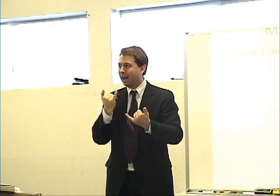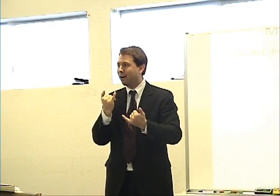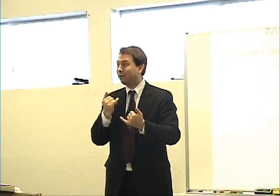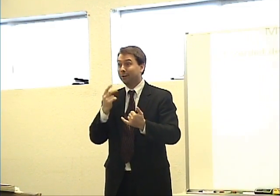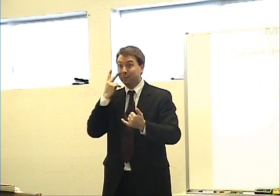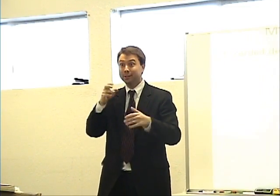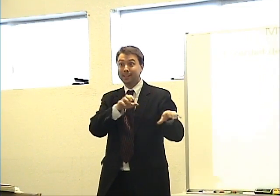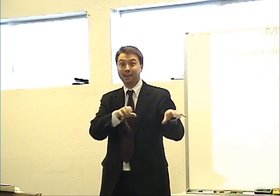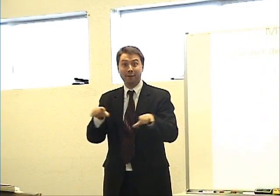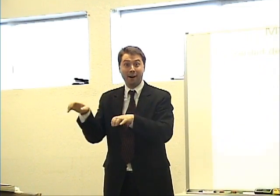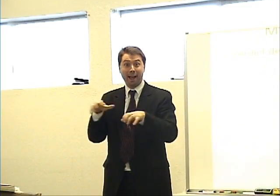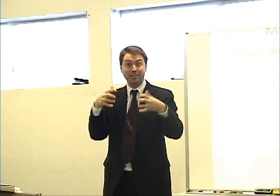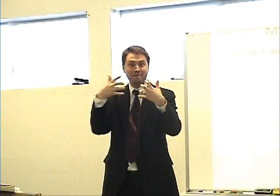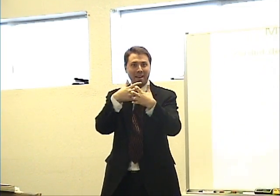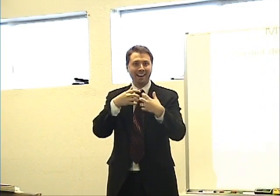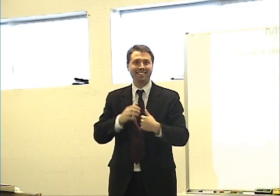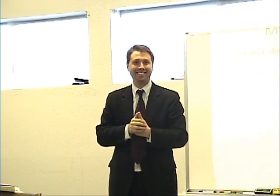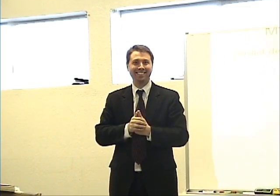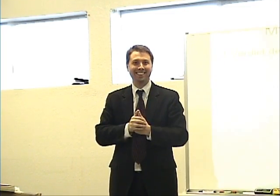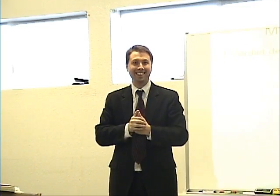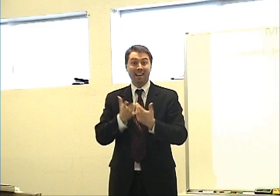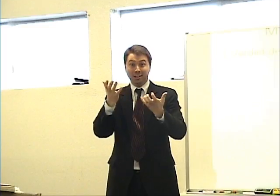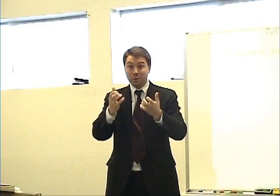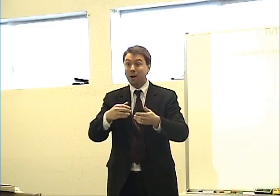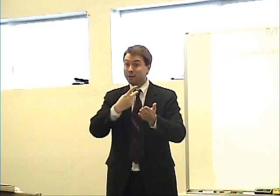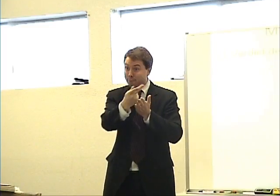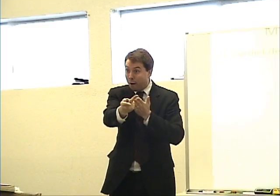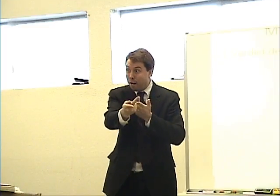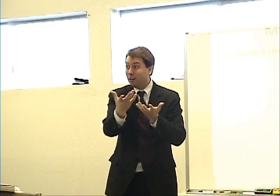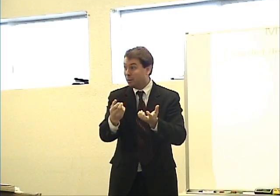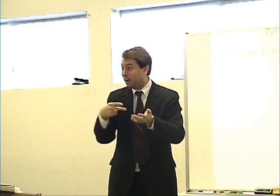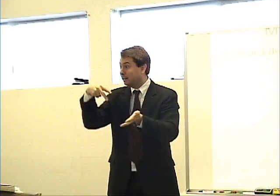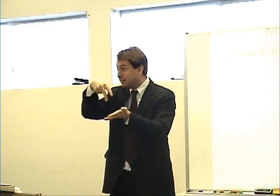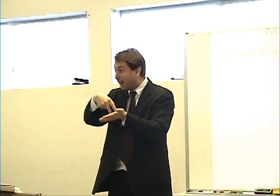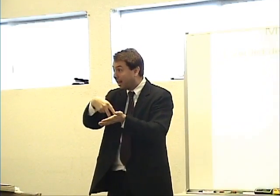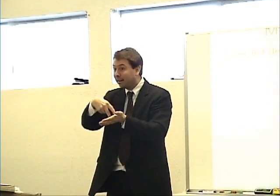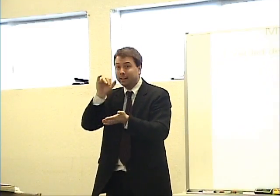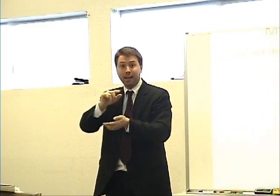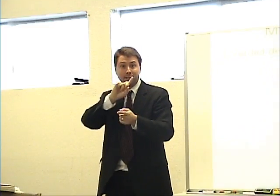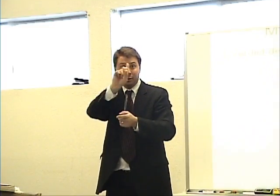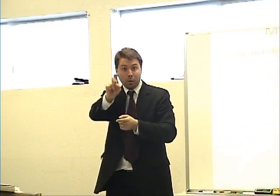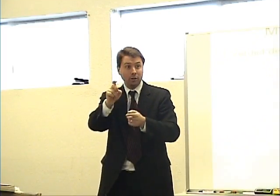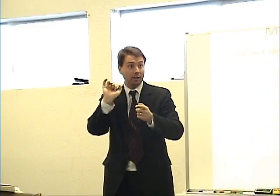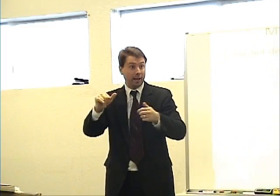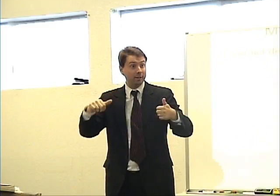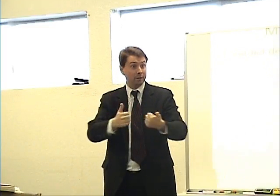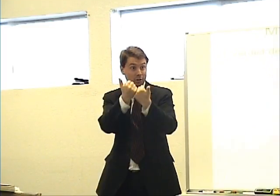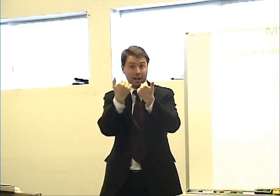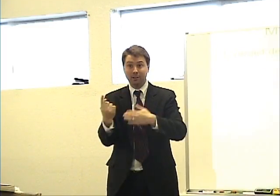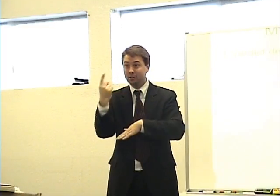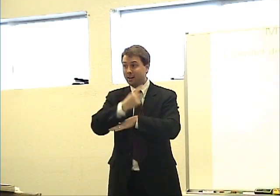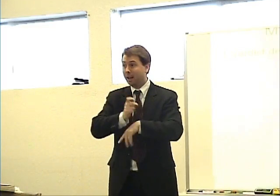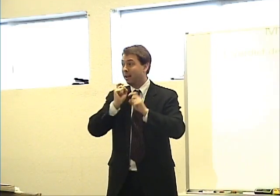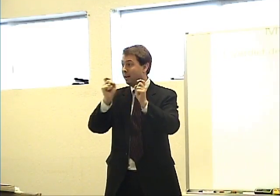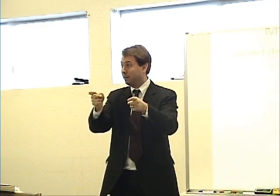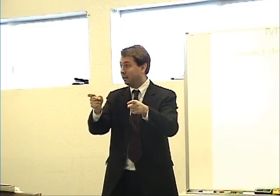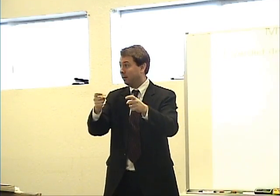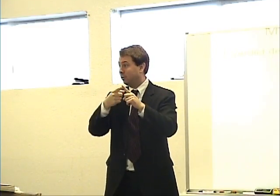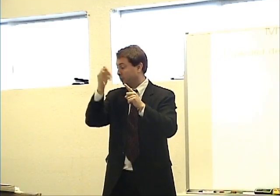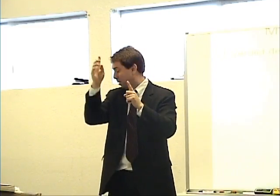Now, we'll see if our action matches. Do you want to fall? You want to stand? That's the question. That's the challenge today I'm going to give you from